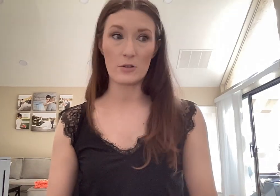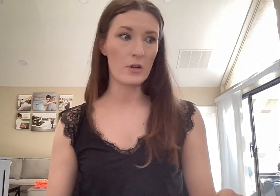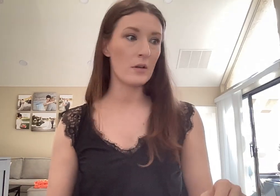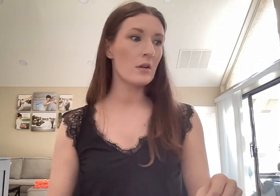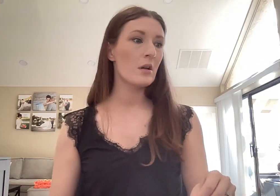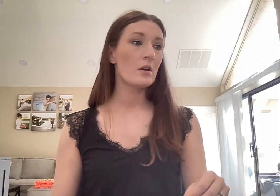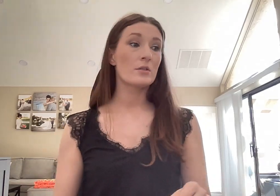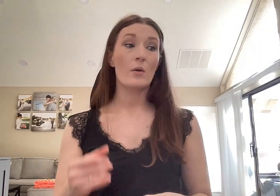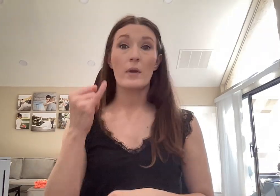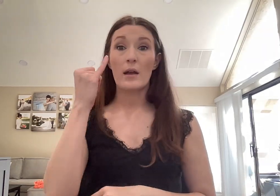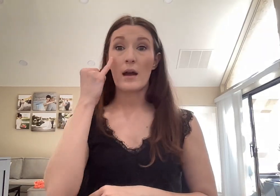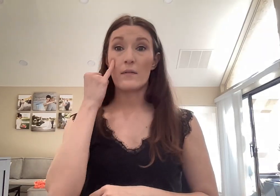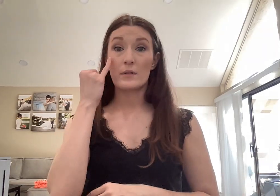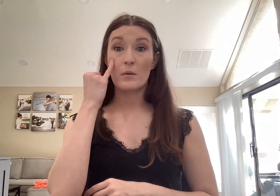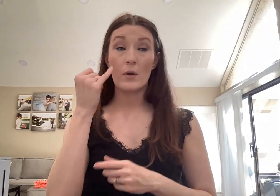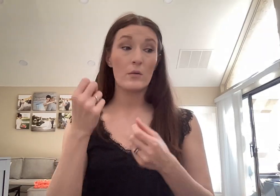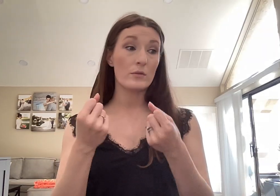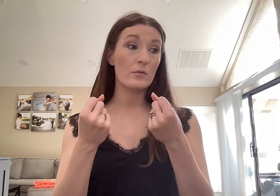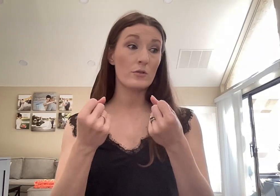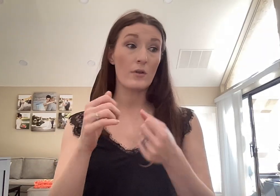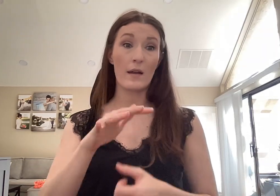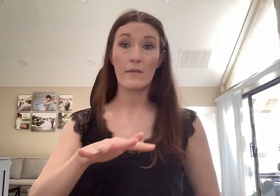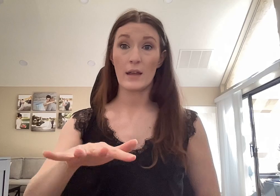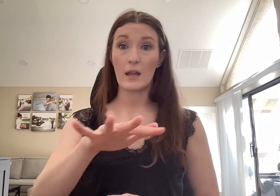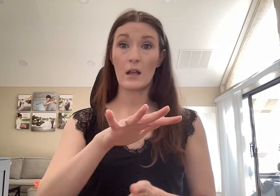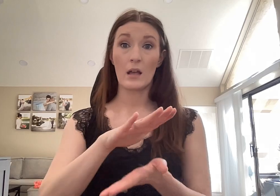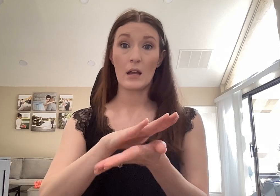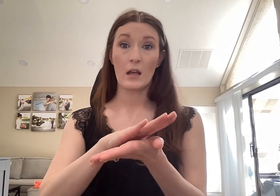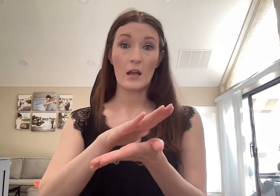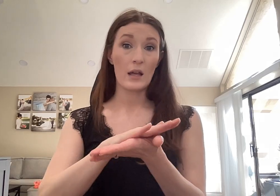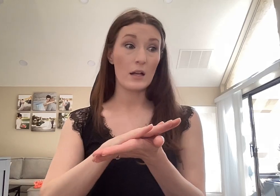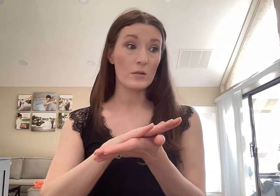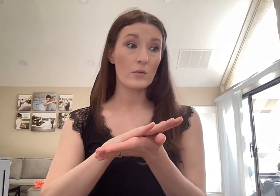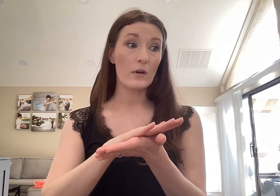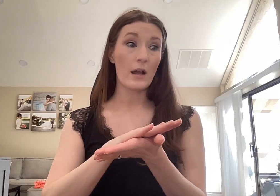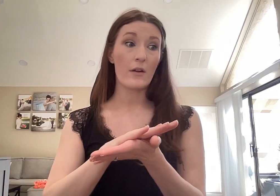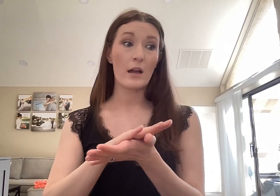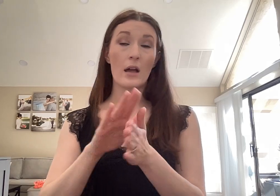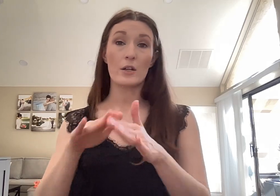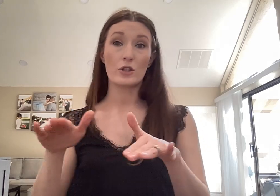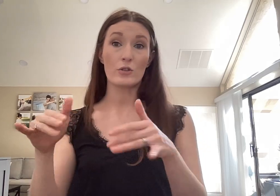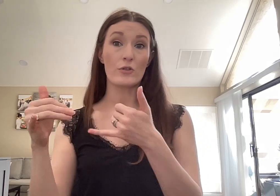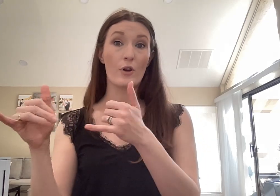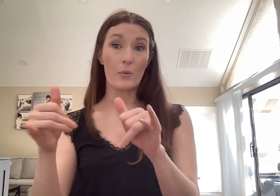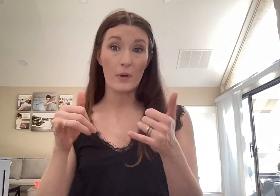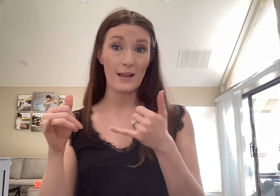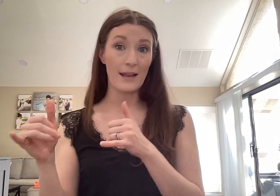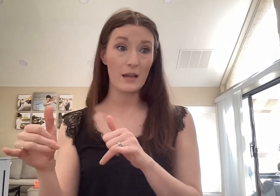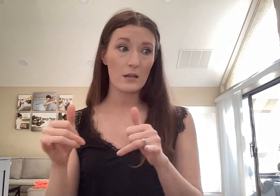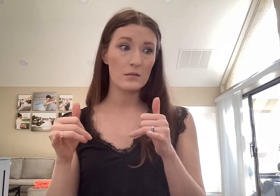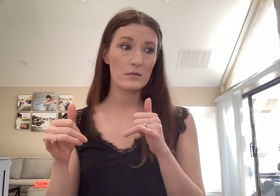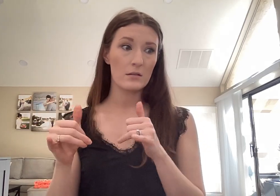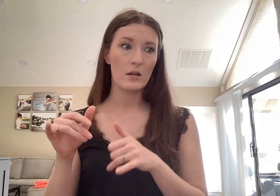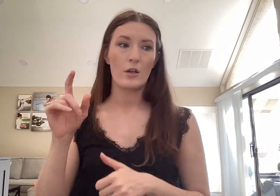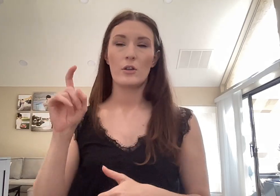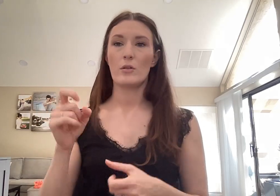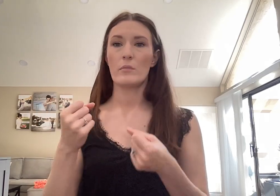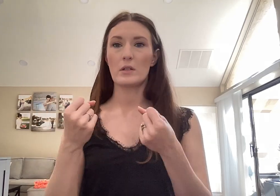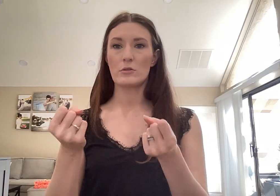session. So we have, suppose you are driving in a school area and children are playing, you must